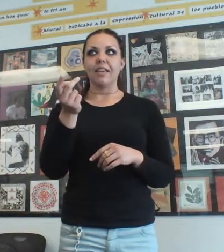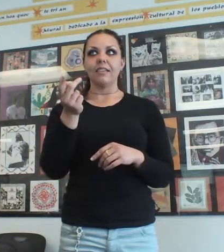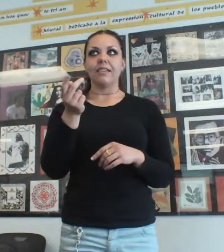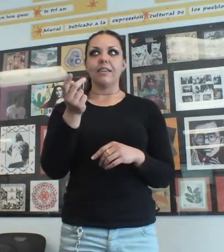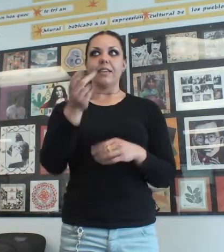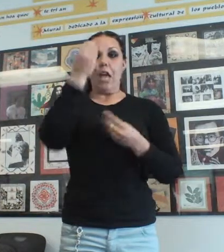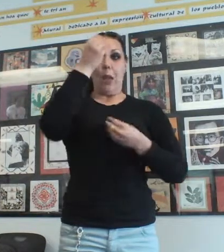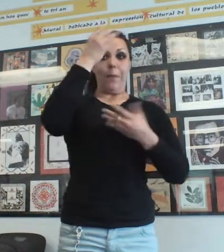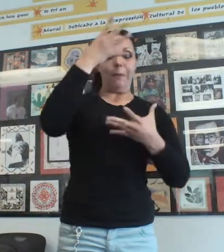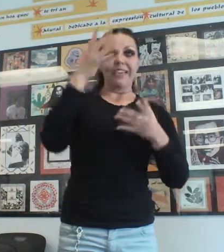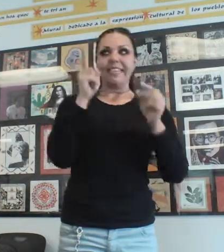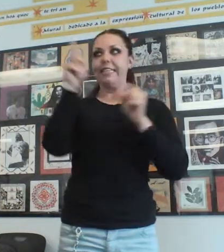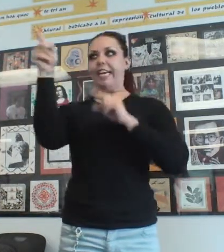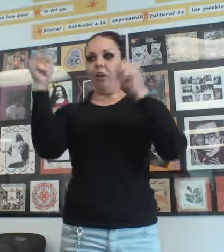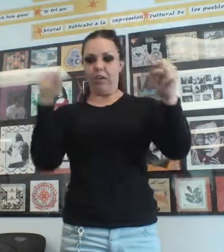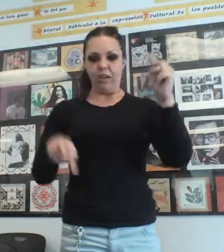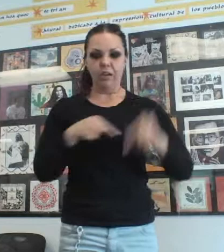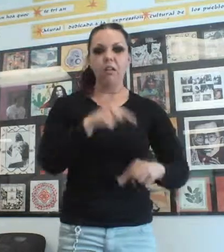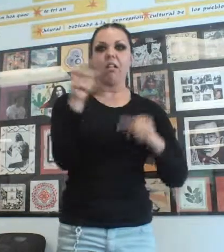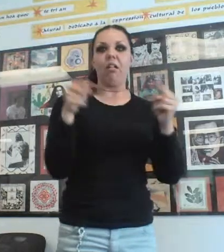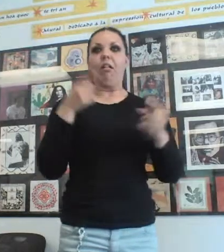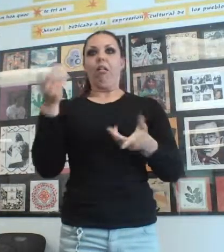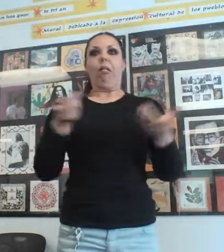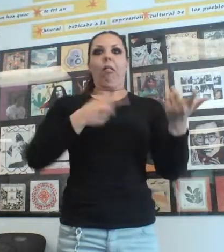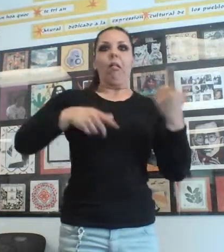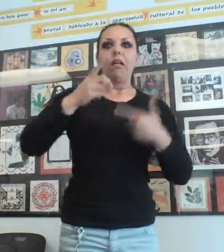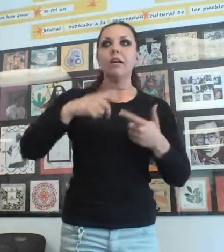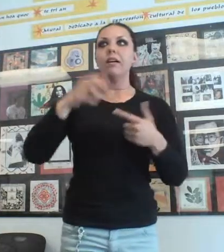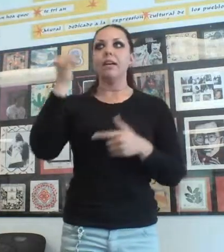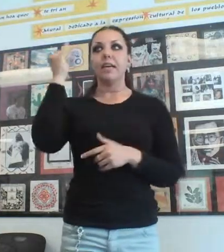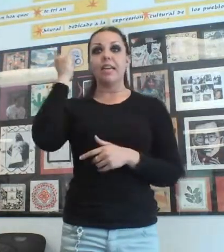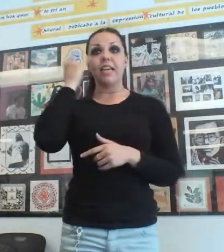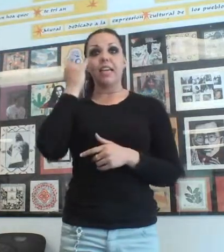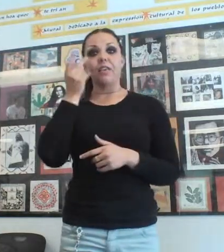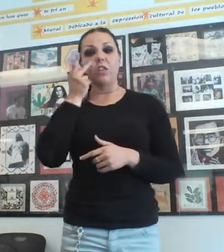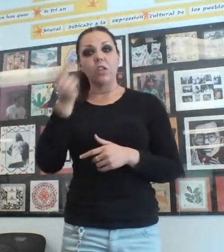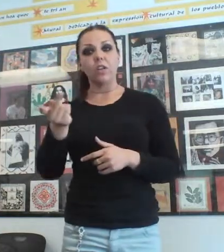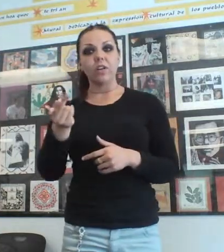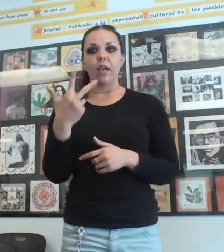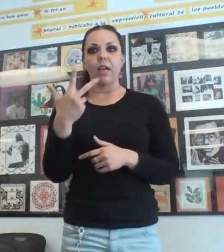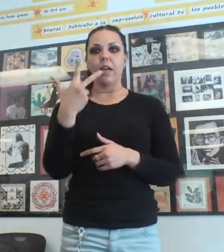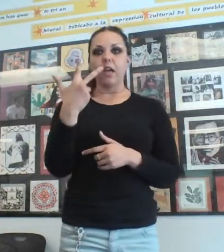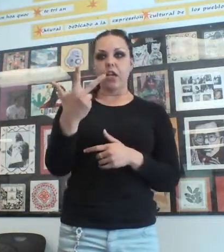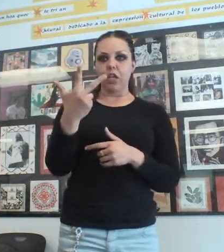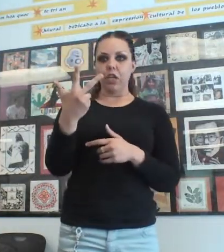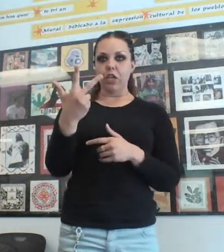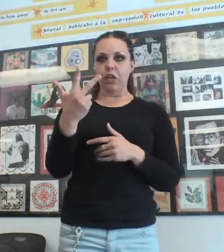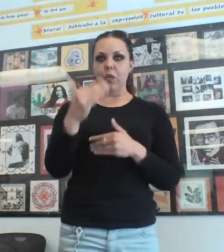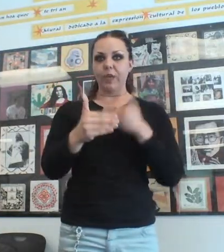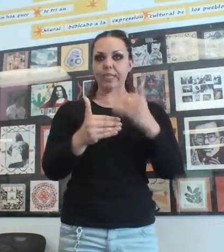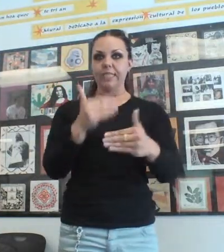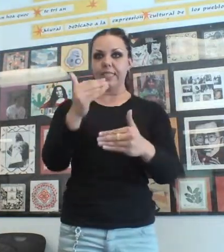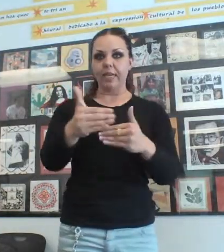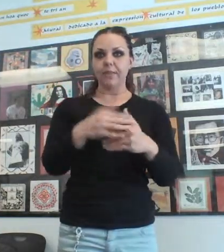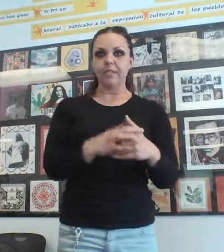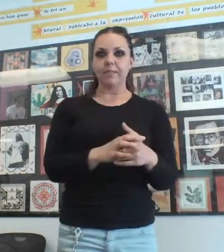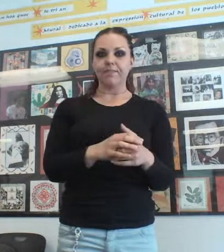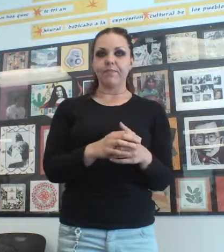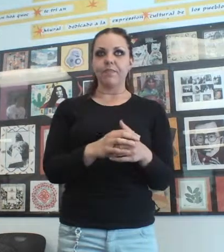and basically, if you look at this and analyze it, it's 3 steps. Comprehension, reformulation, and instruction. That's what we do.